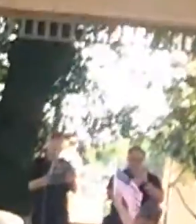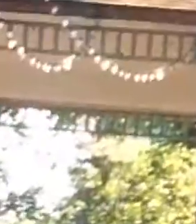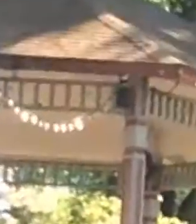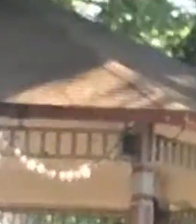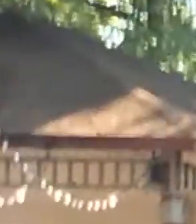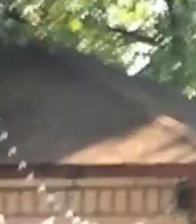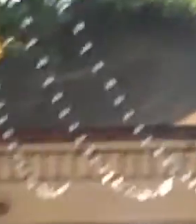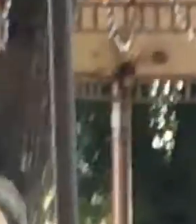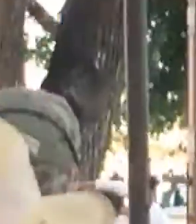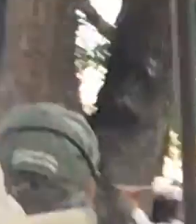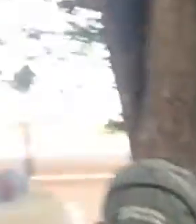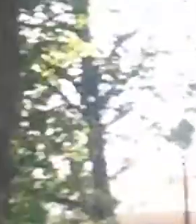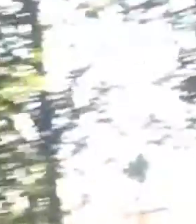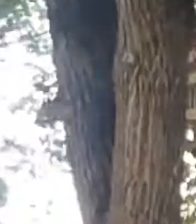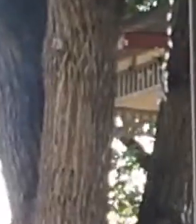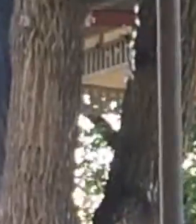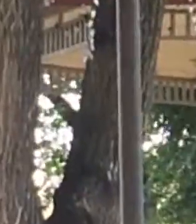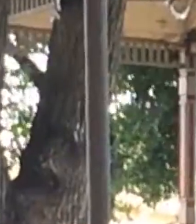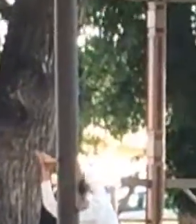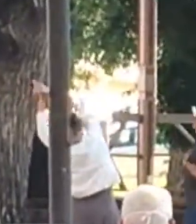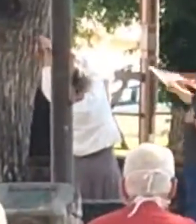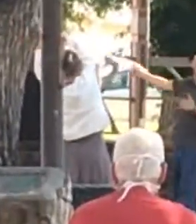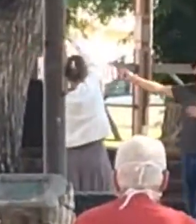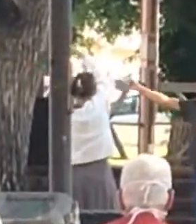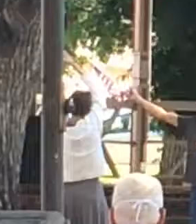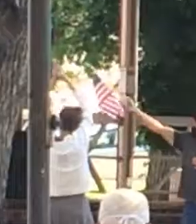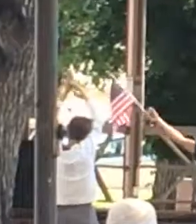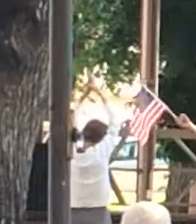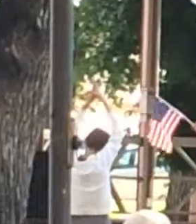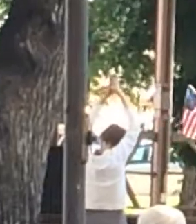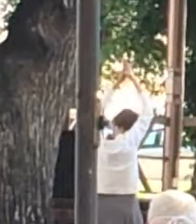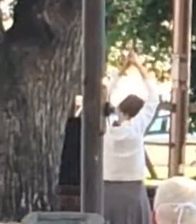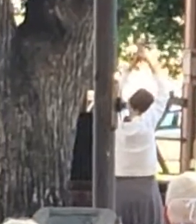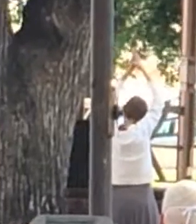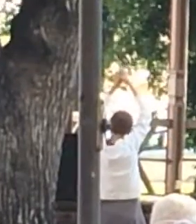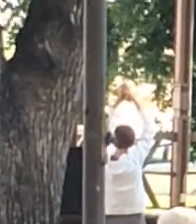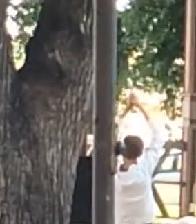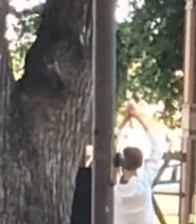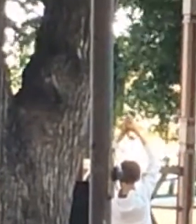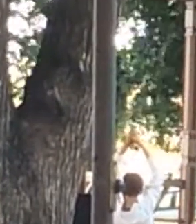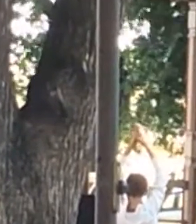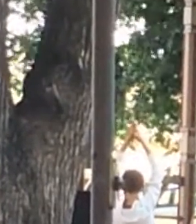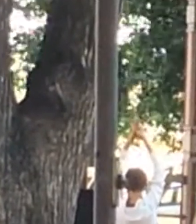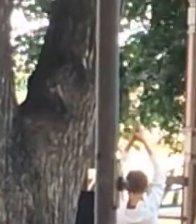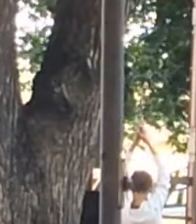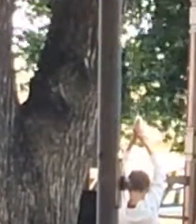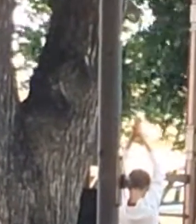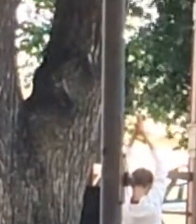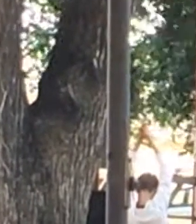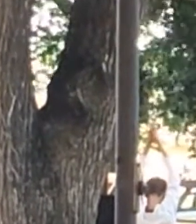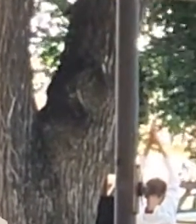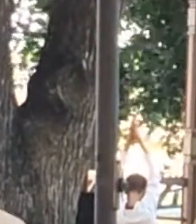Yolanda Castile cannot. I can break down on a public road with car